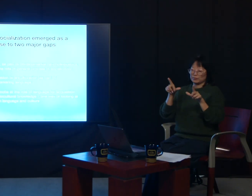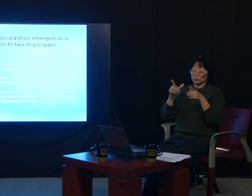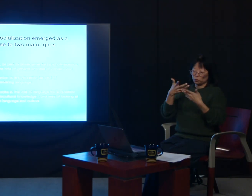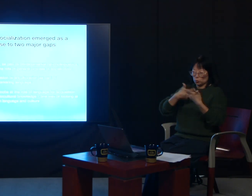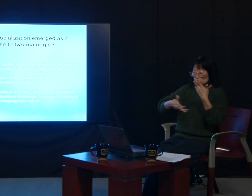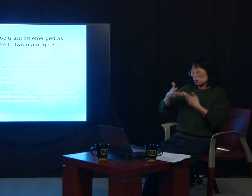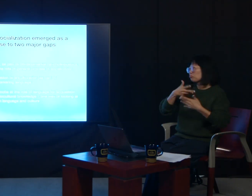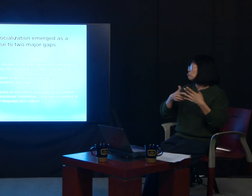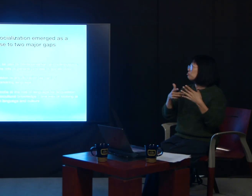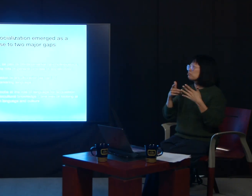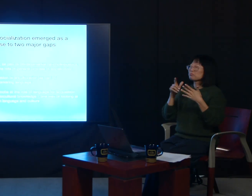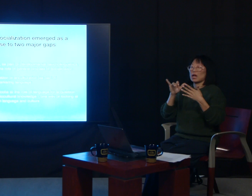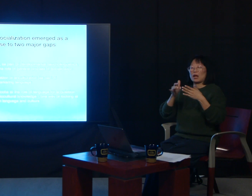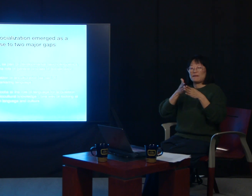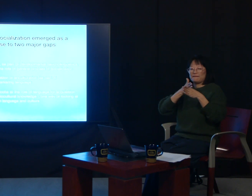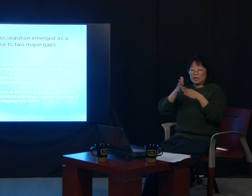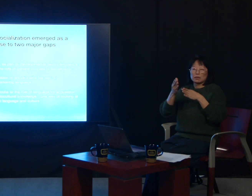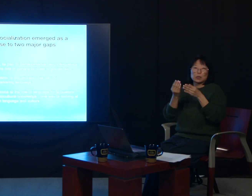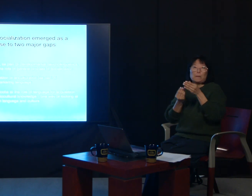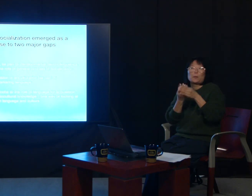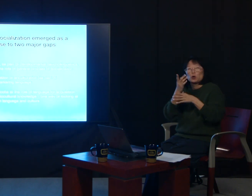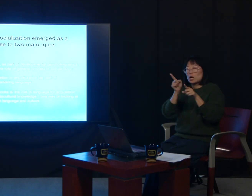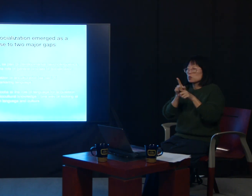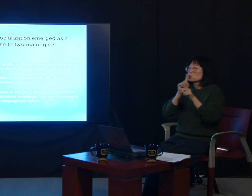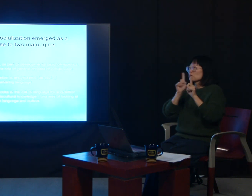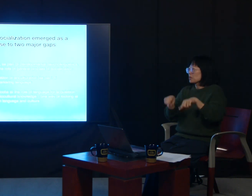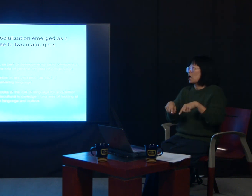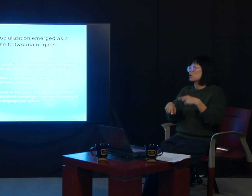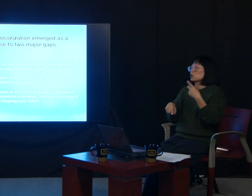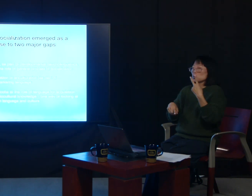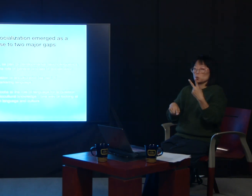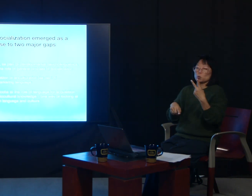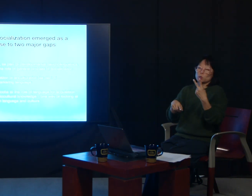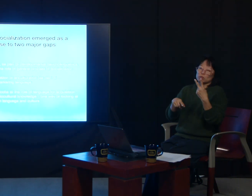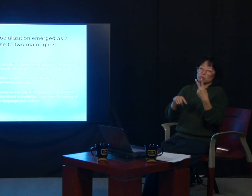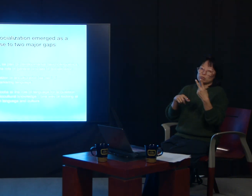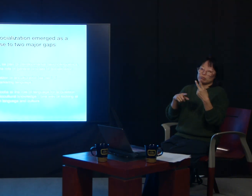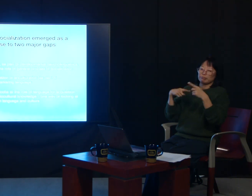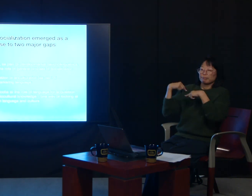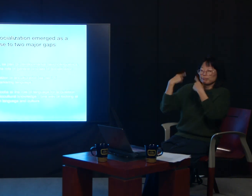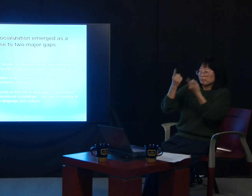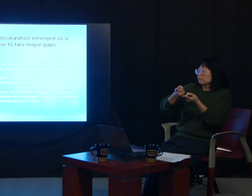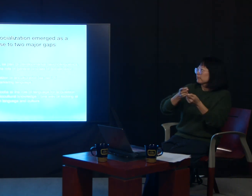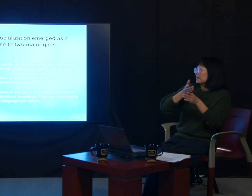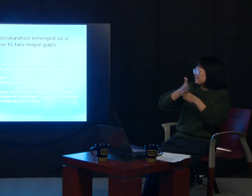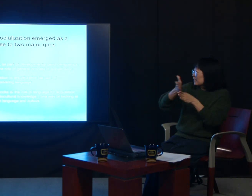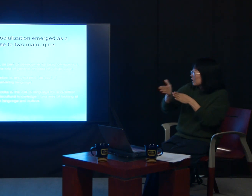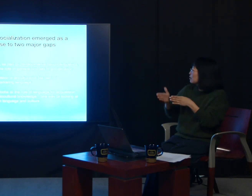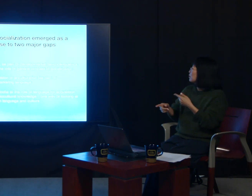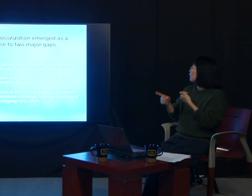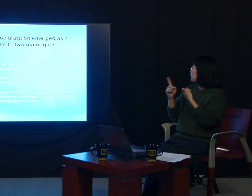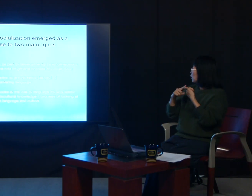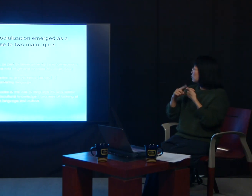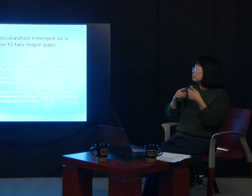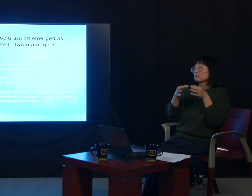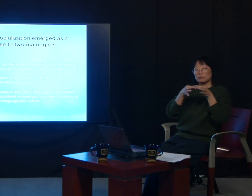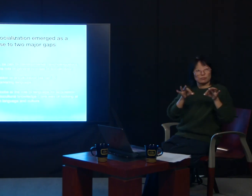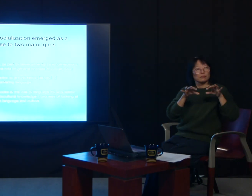Language socialization and the field emerged as a response to two ongoing and established